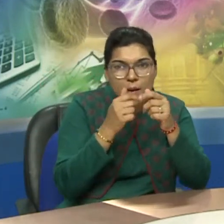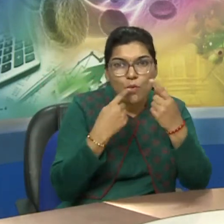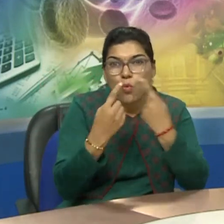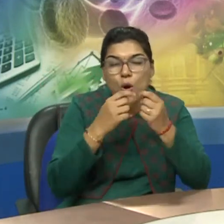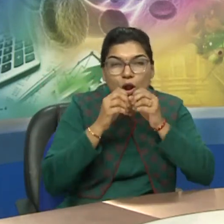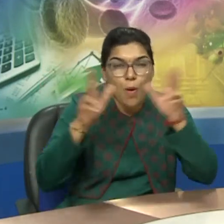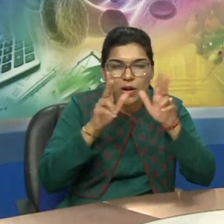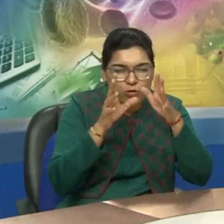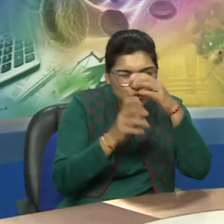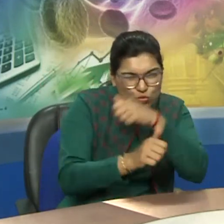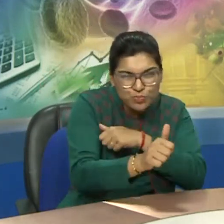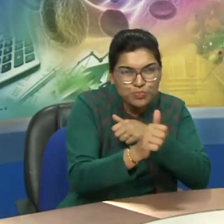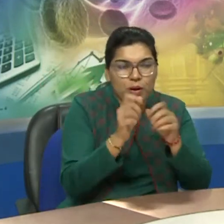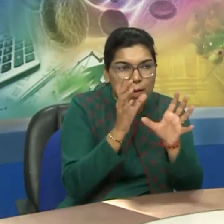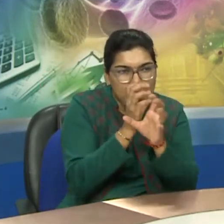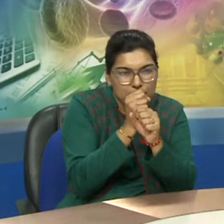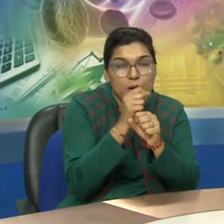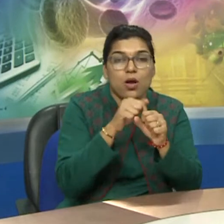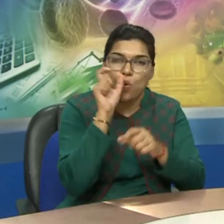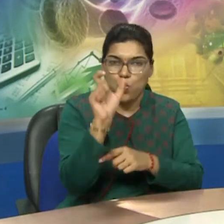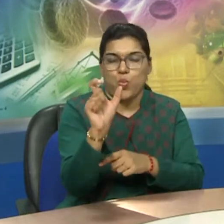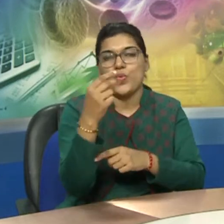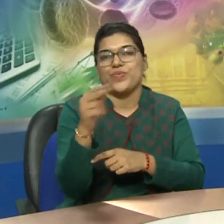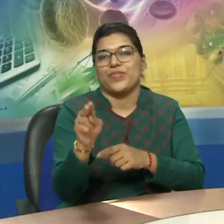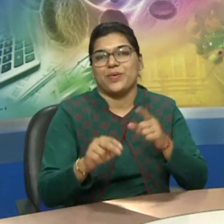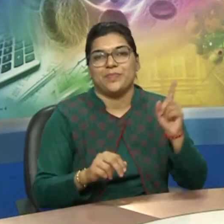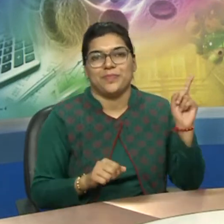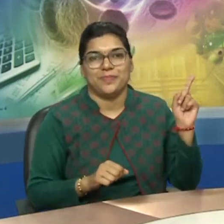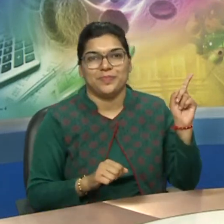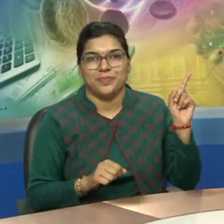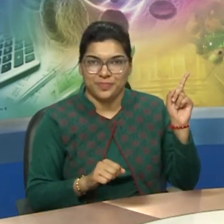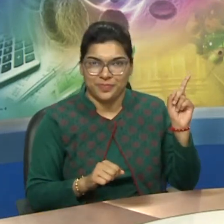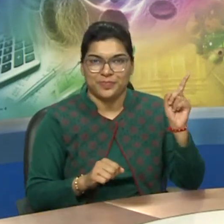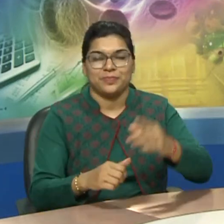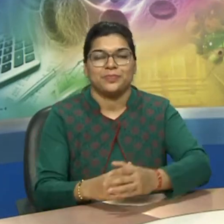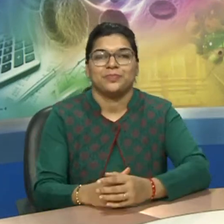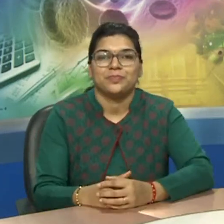That is known as confidentiality. It is something which is secret.